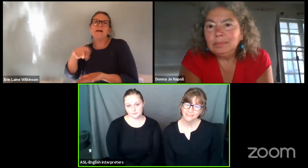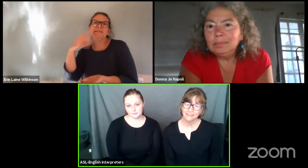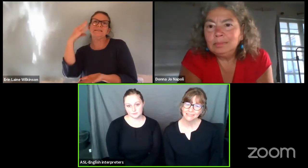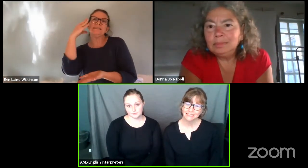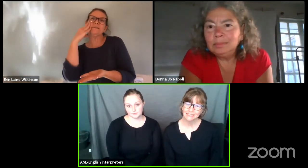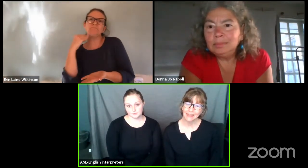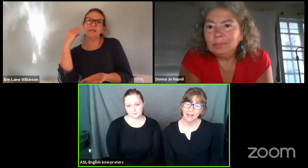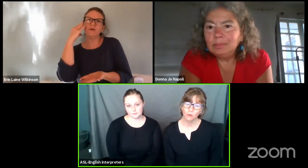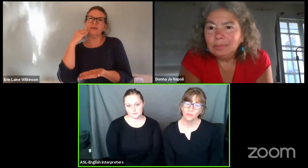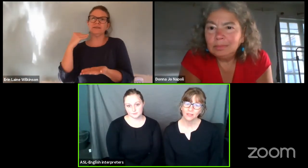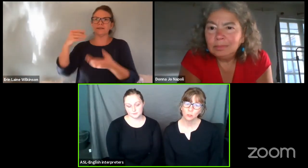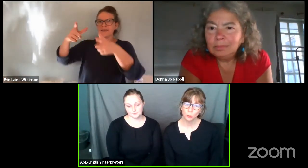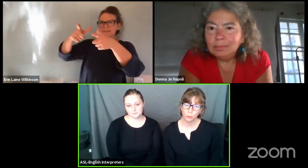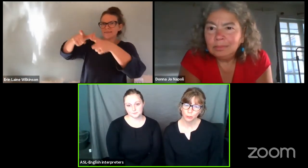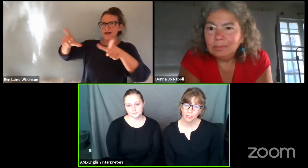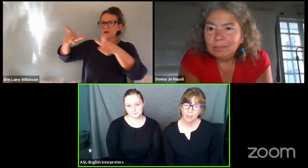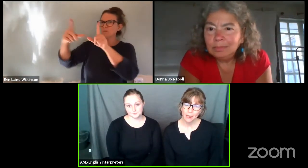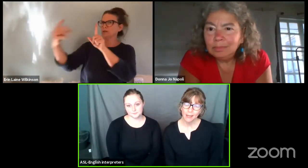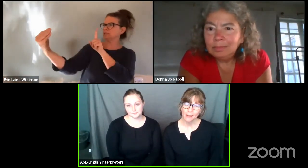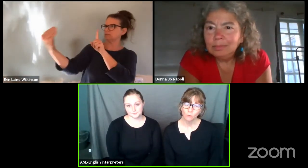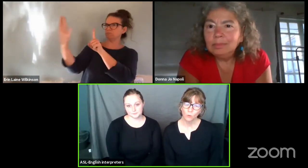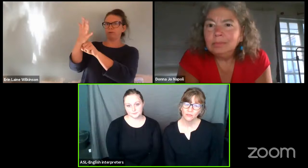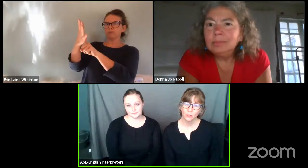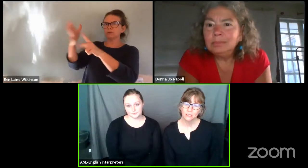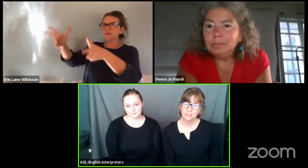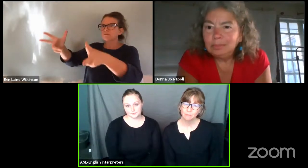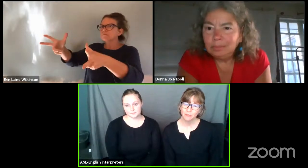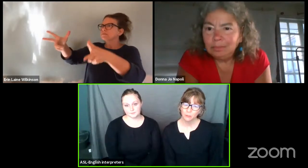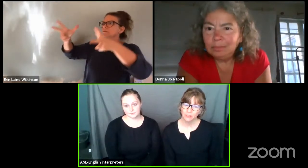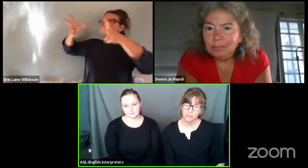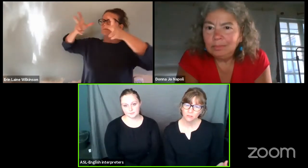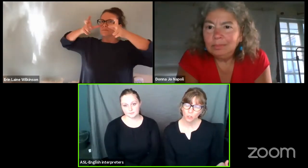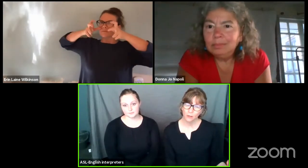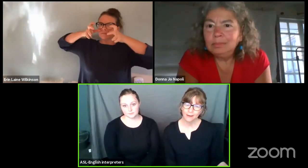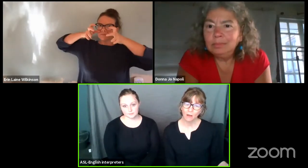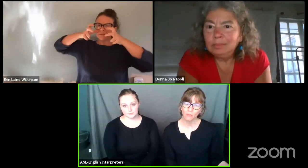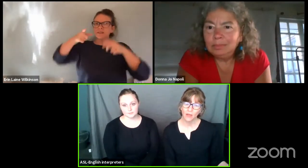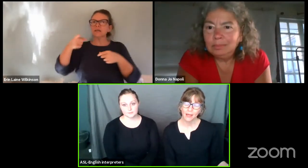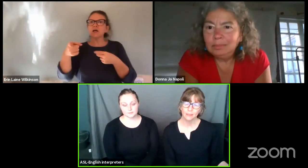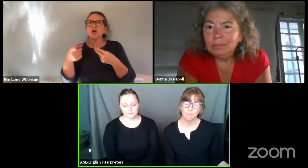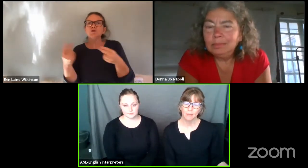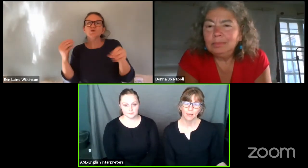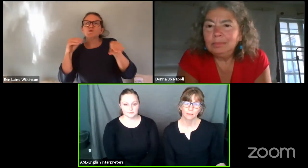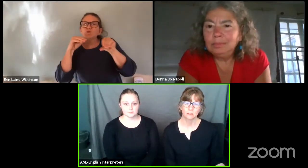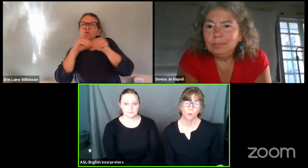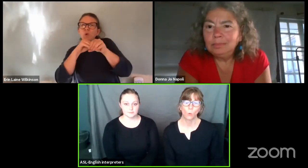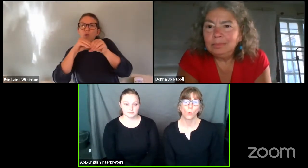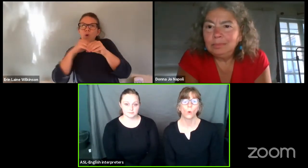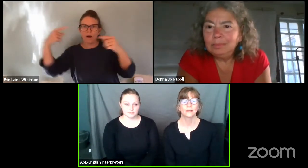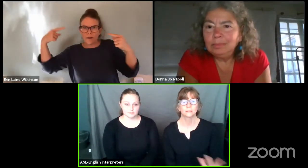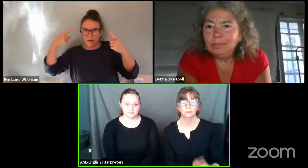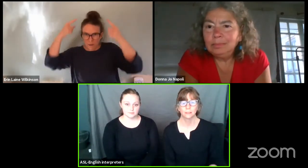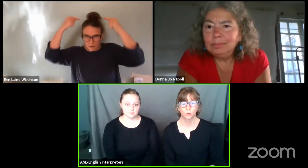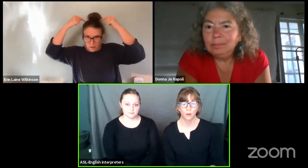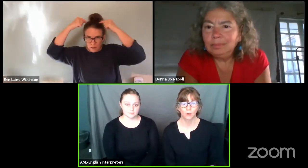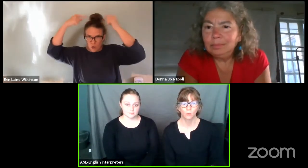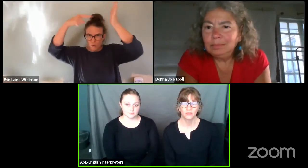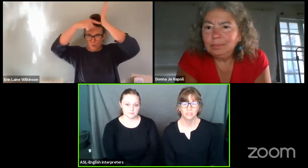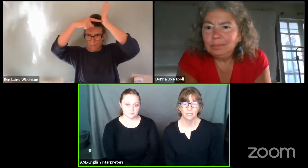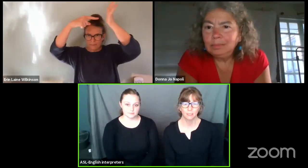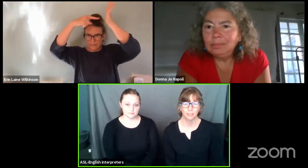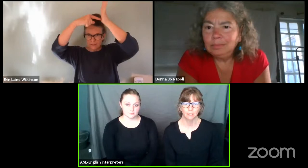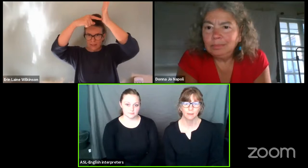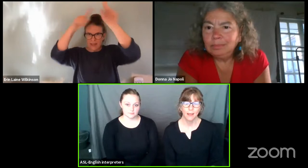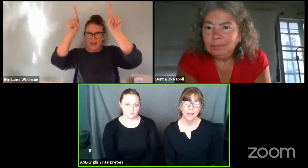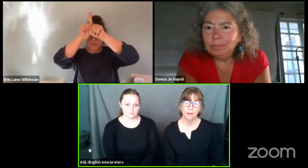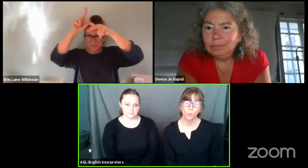I like to see how they learn and what their experiences are and how that impacts what they acquire, what